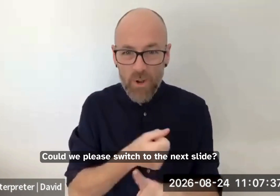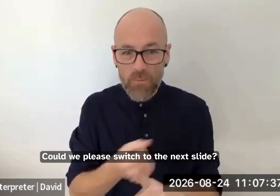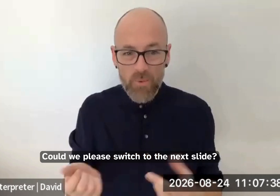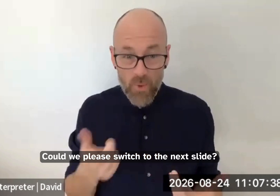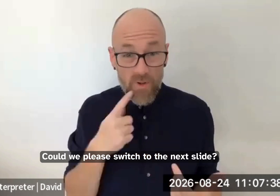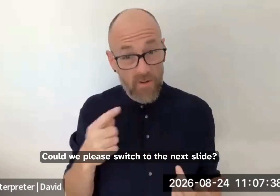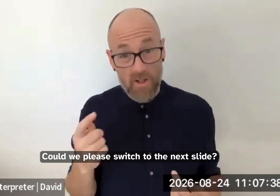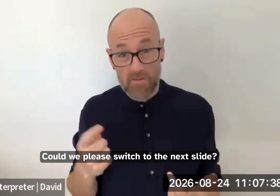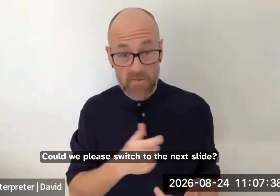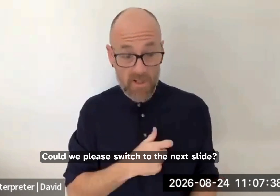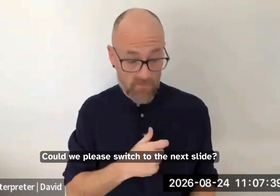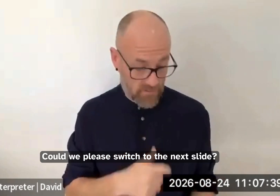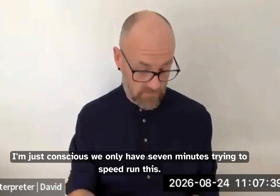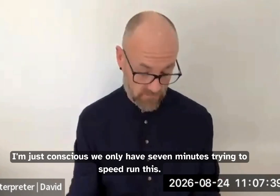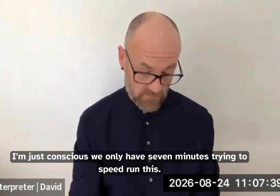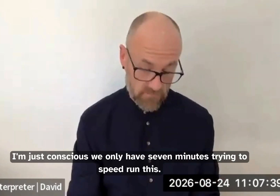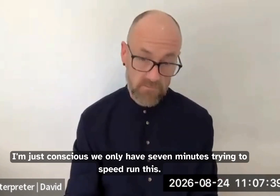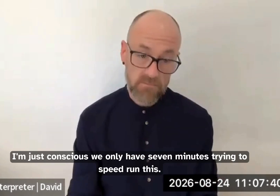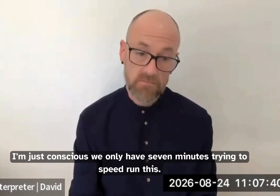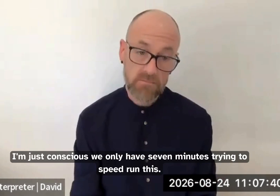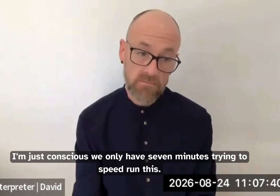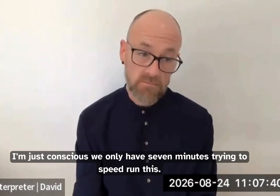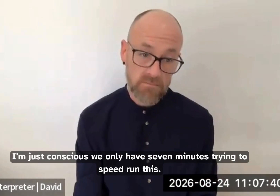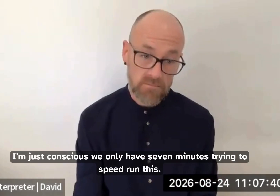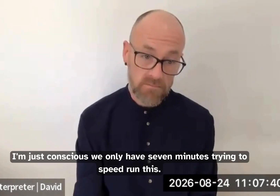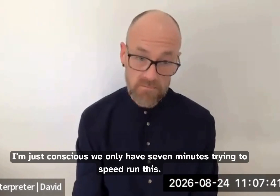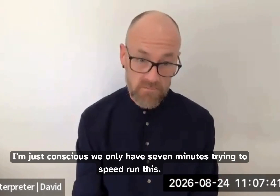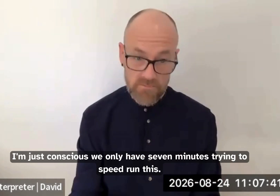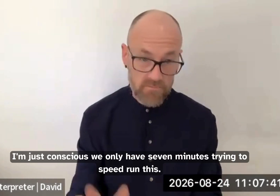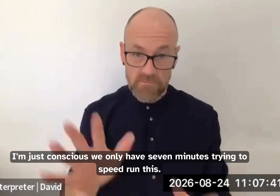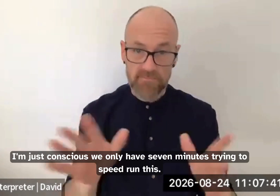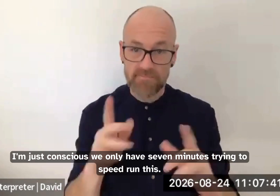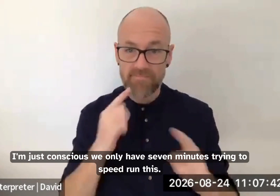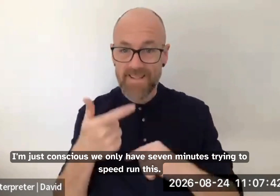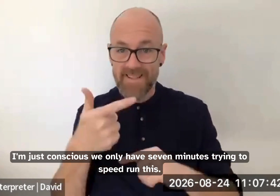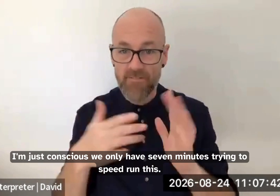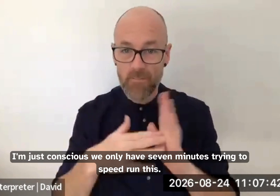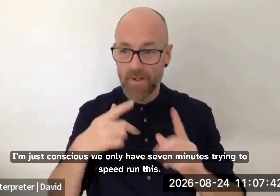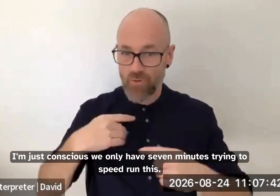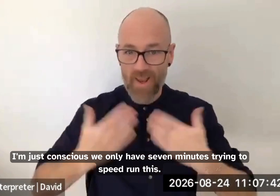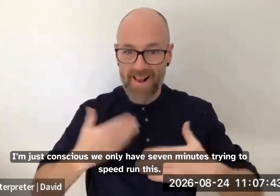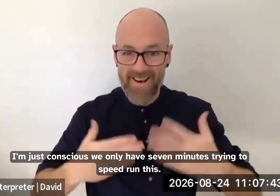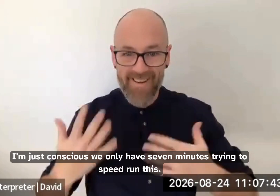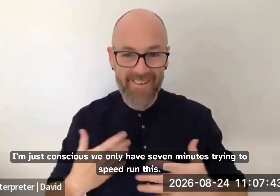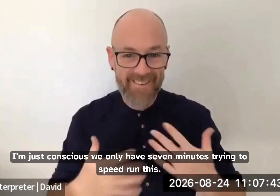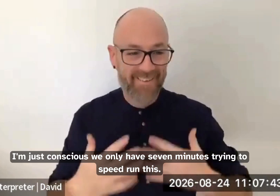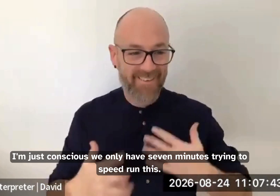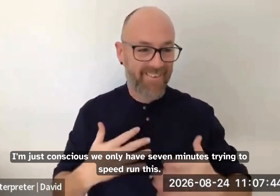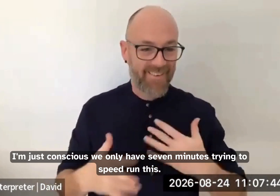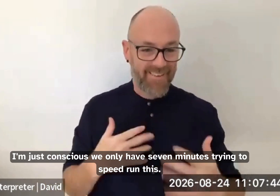Could we please switch to the next slide? I'm just conscious we have only 7 minutes. I'm trying to speed run this.